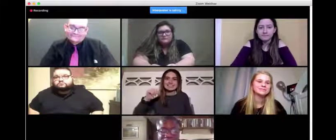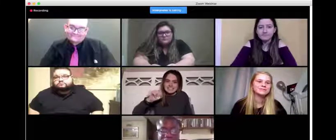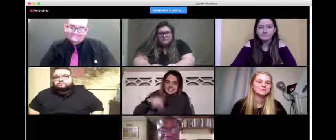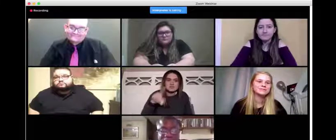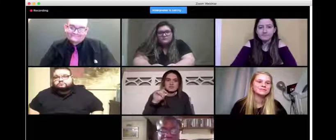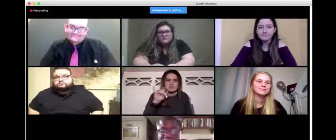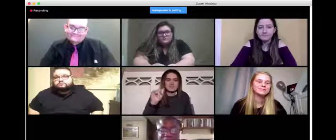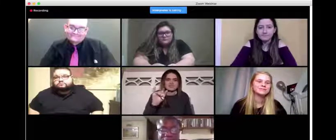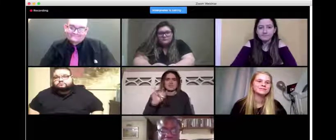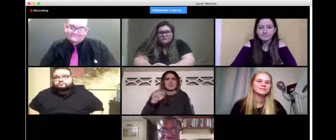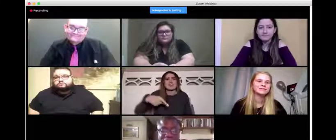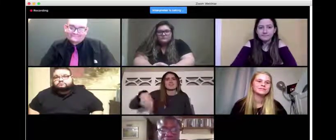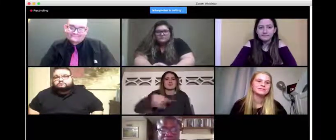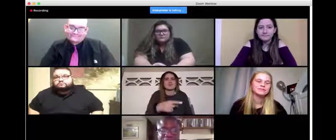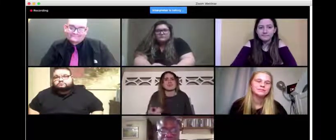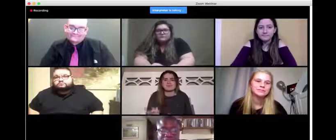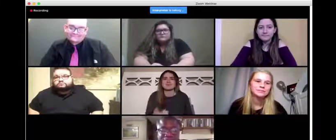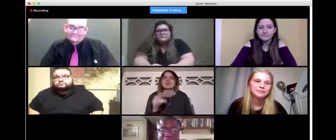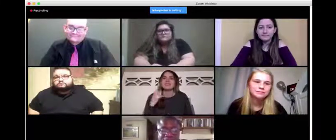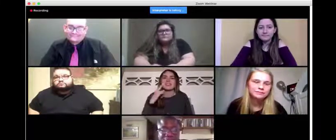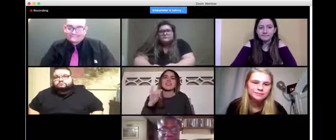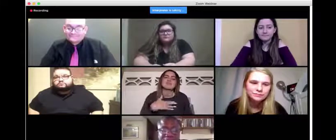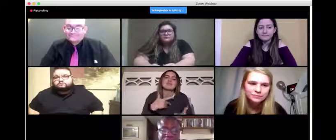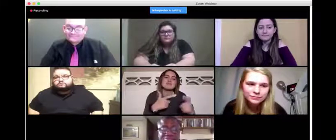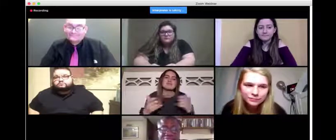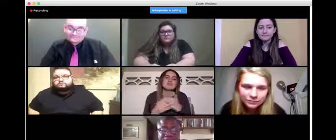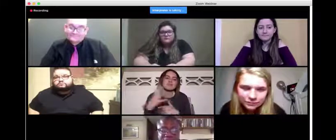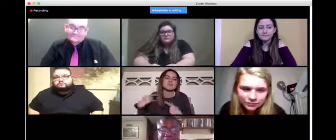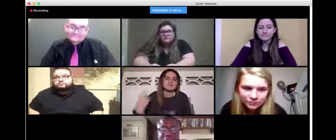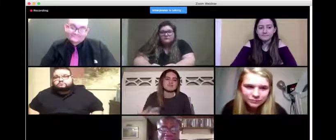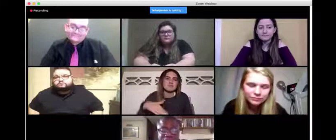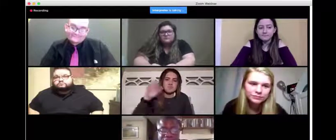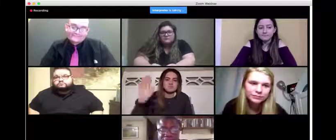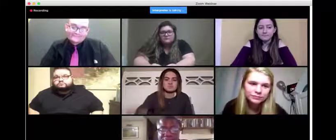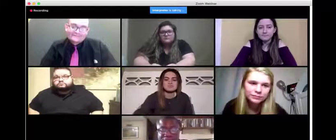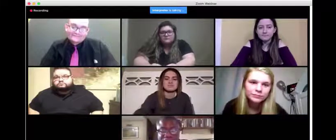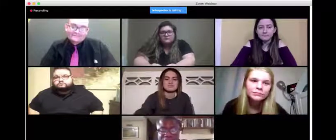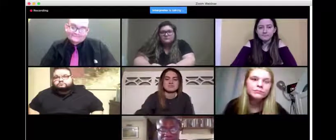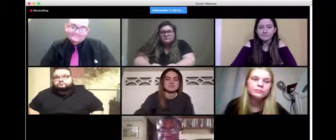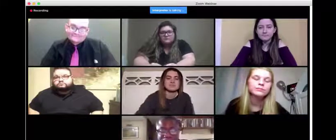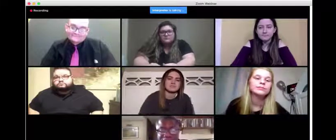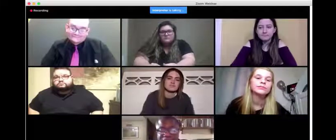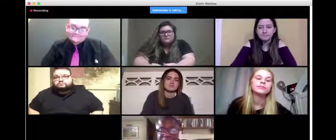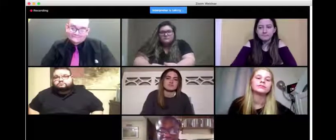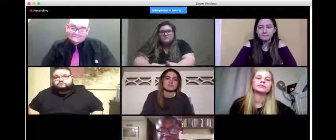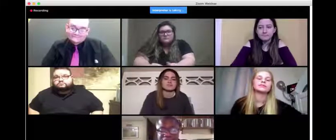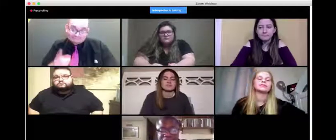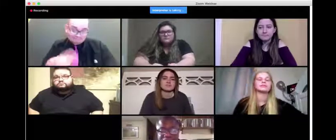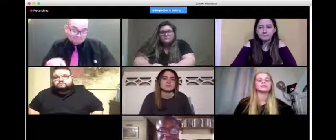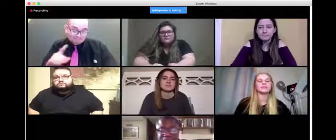my biggest influence growing up. Anyone else have a comment? Who influenced you?